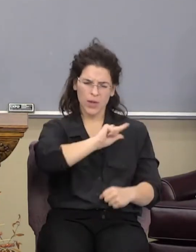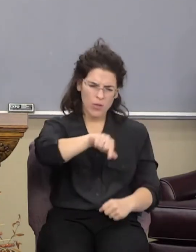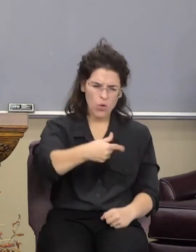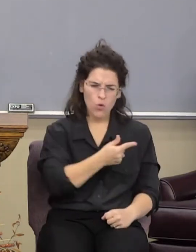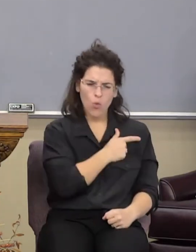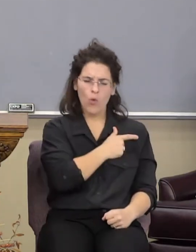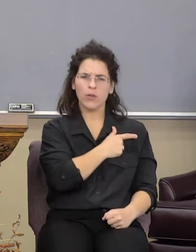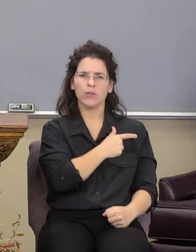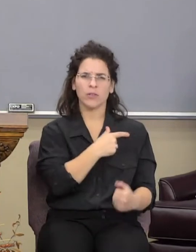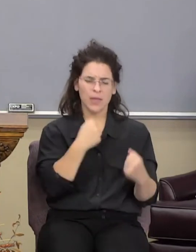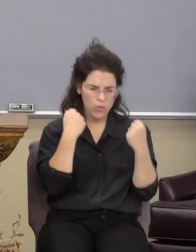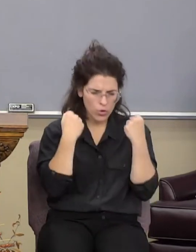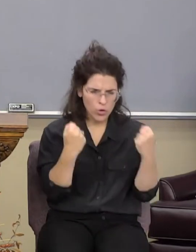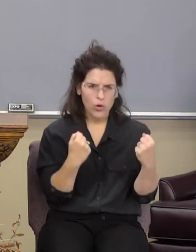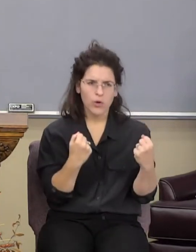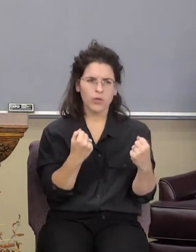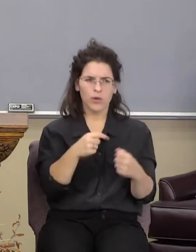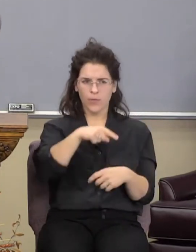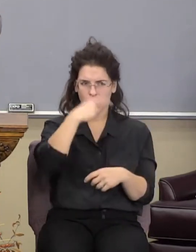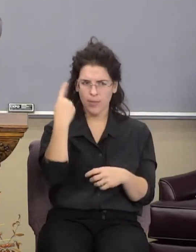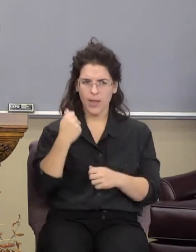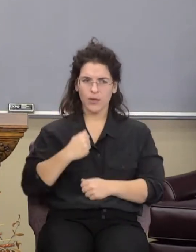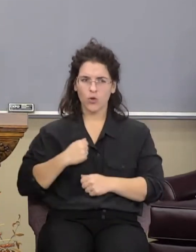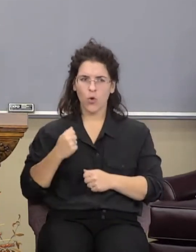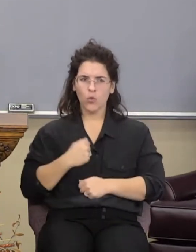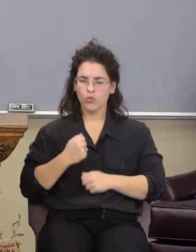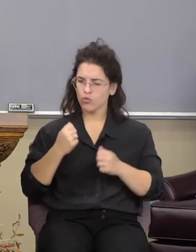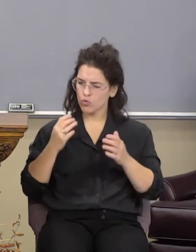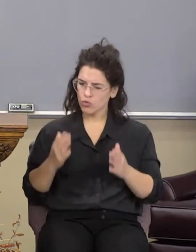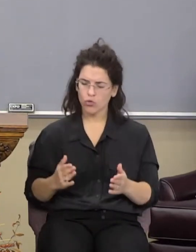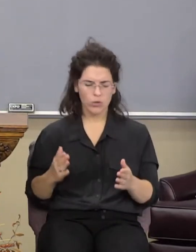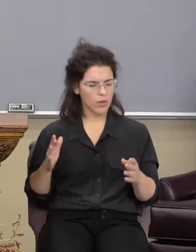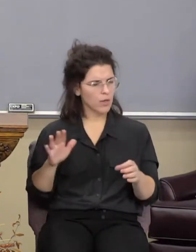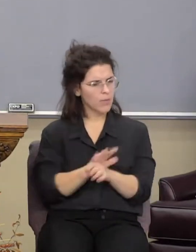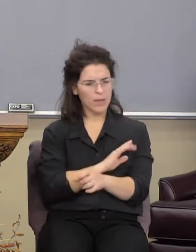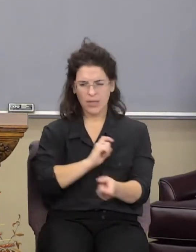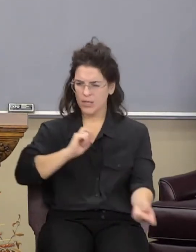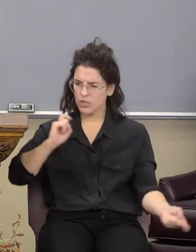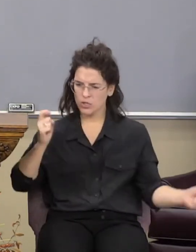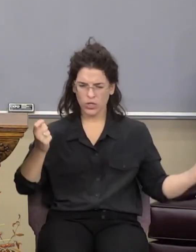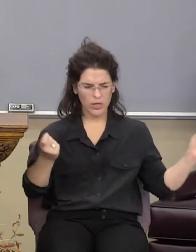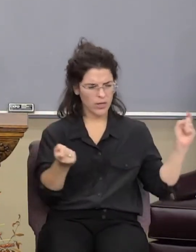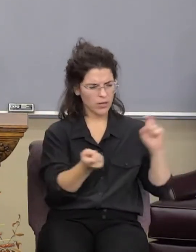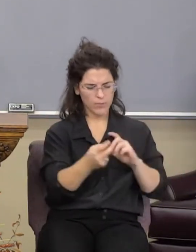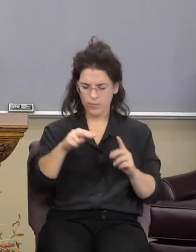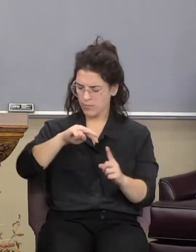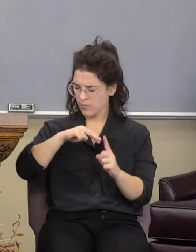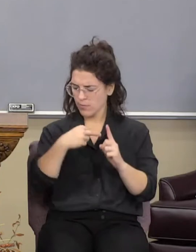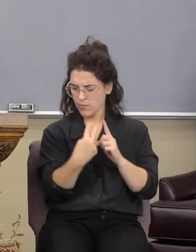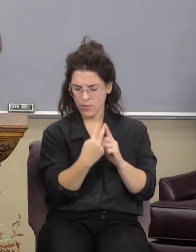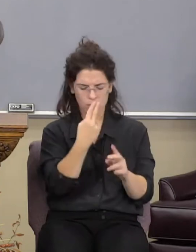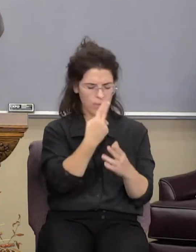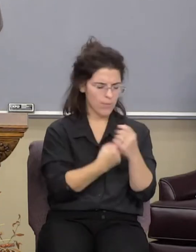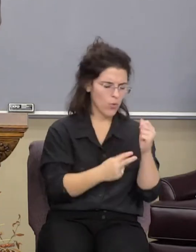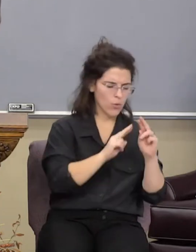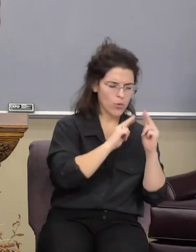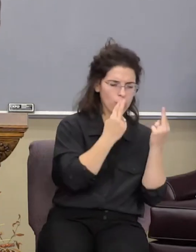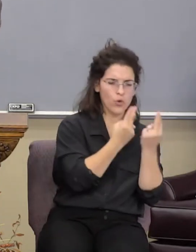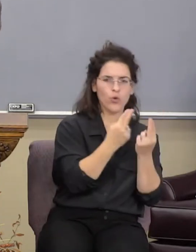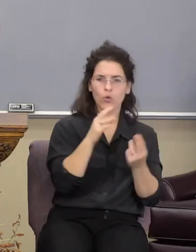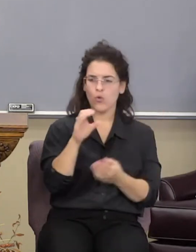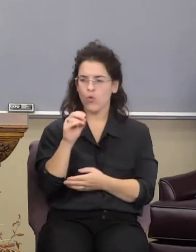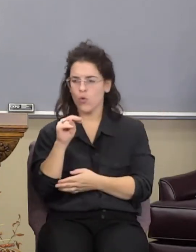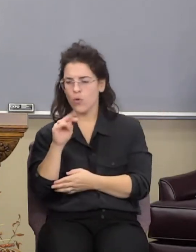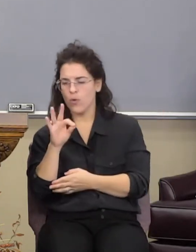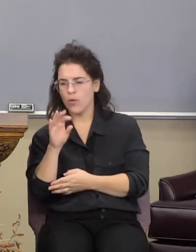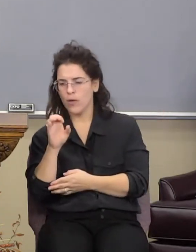the courage of these black soldiers, it completely changed the view that both the Union and the Confederate